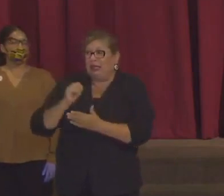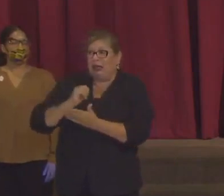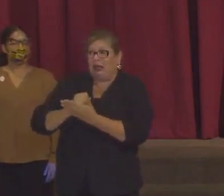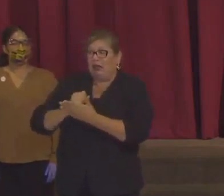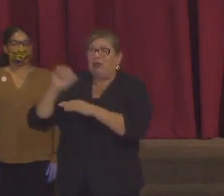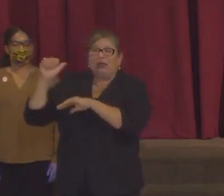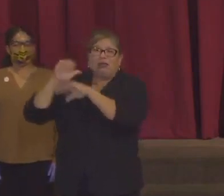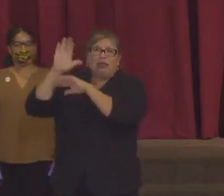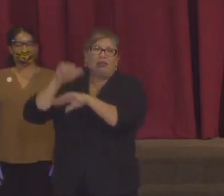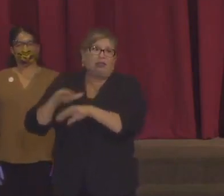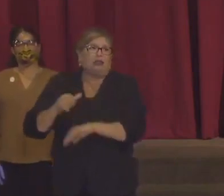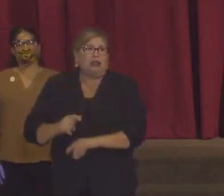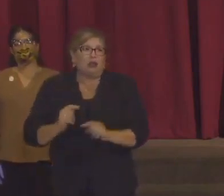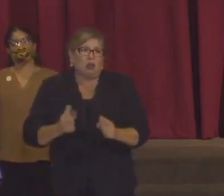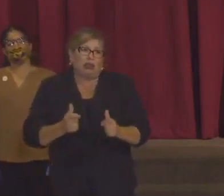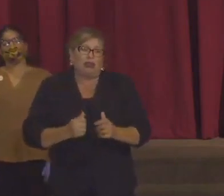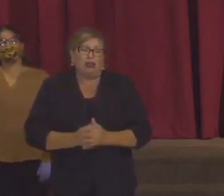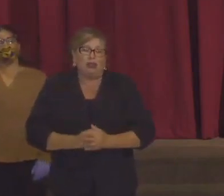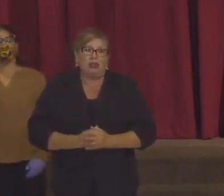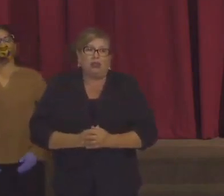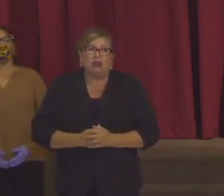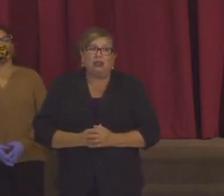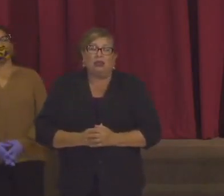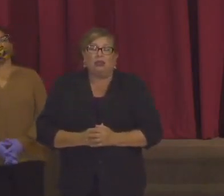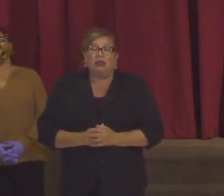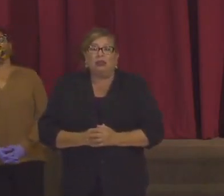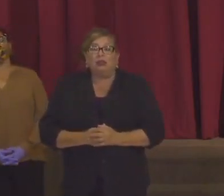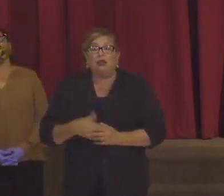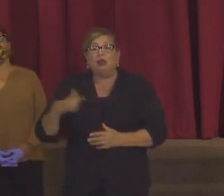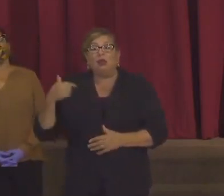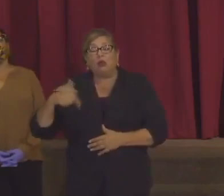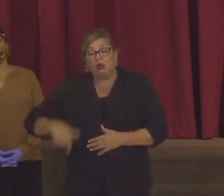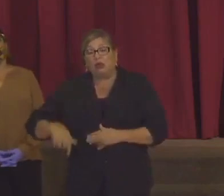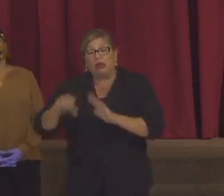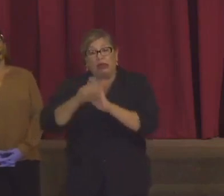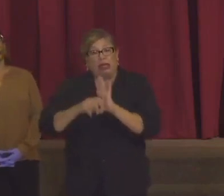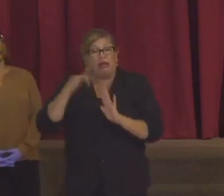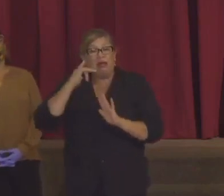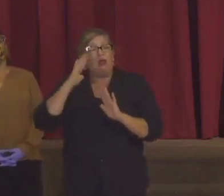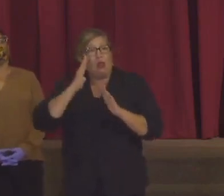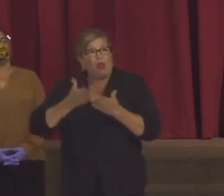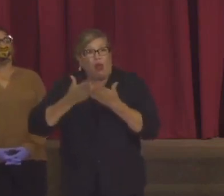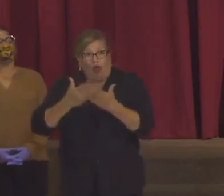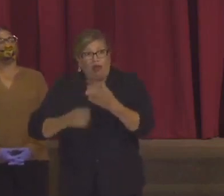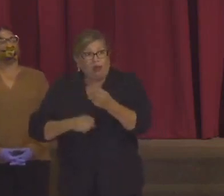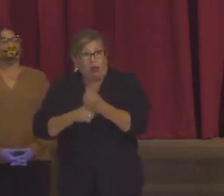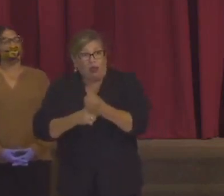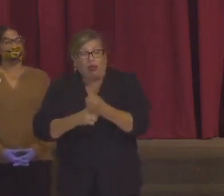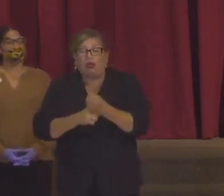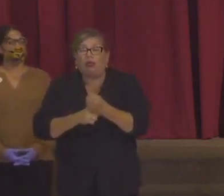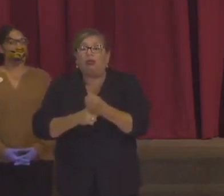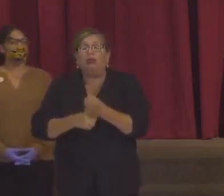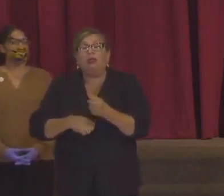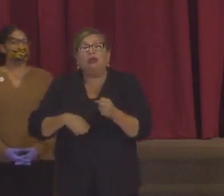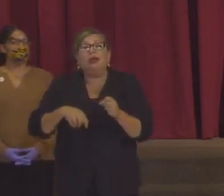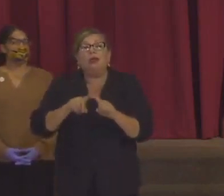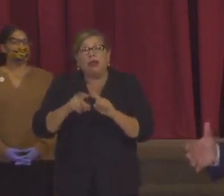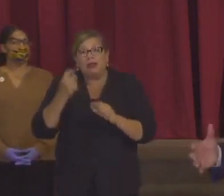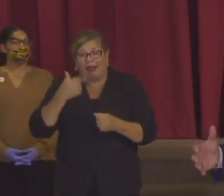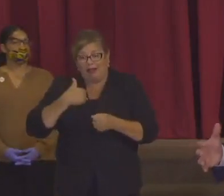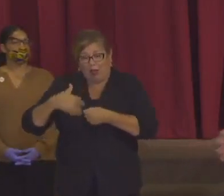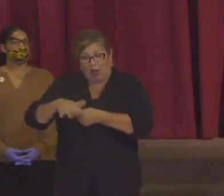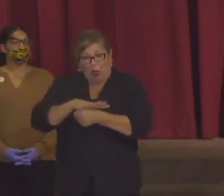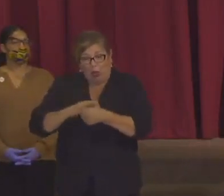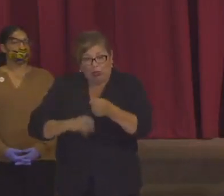of California. So substantial support from the state of California and obviously robust local support, mutual